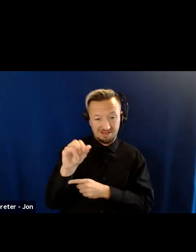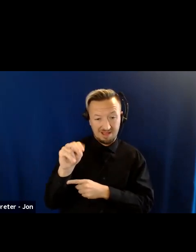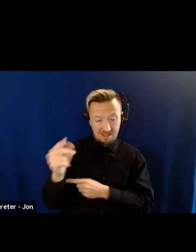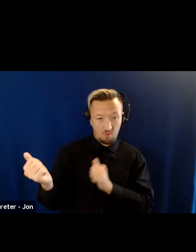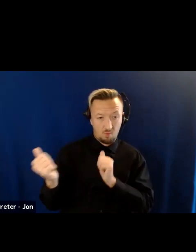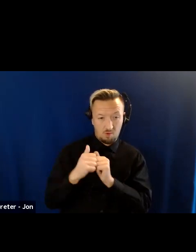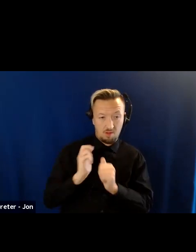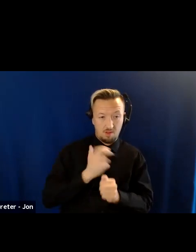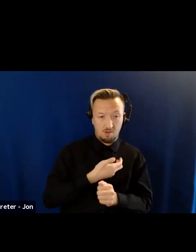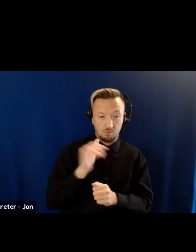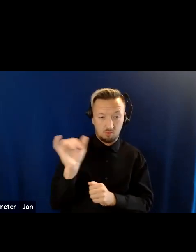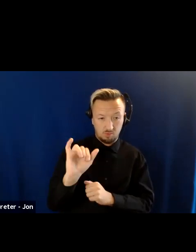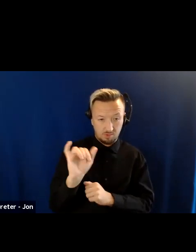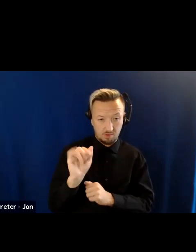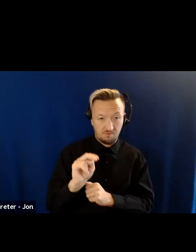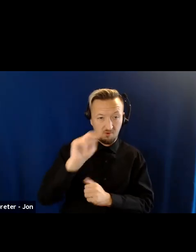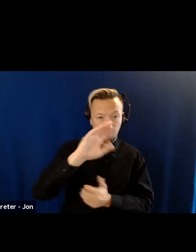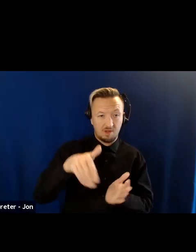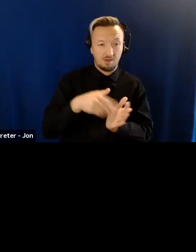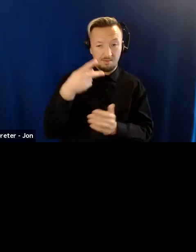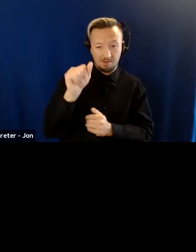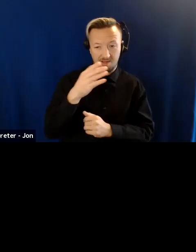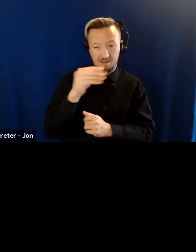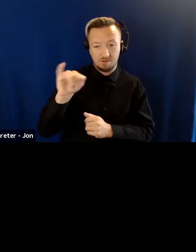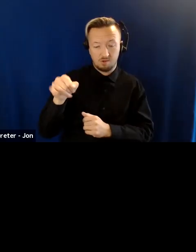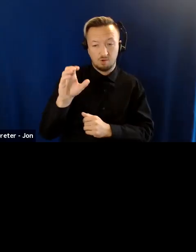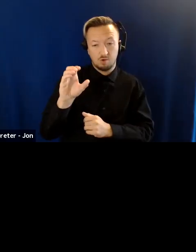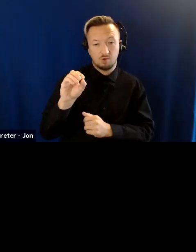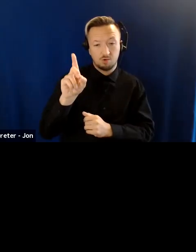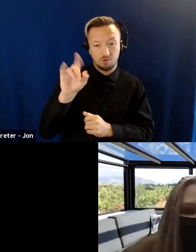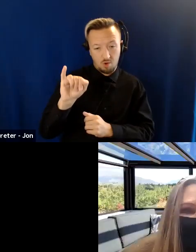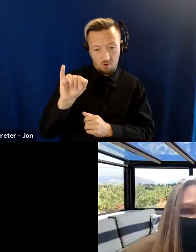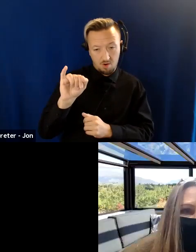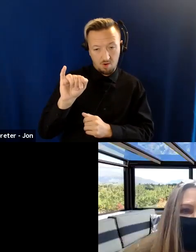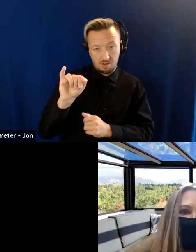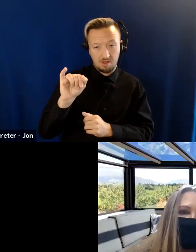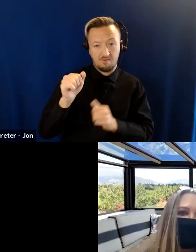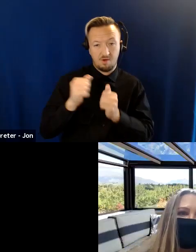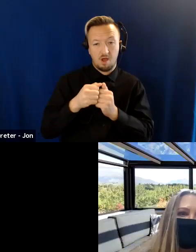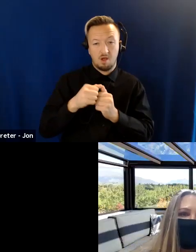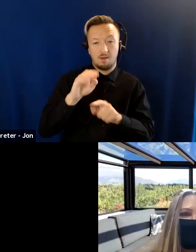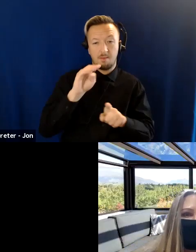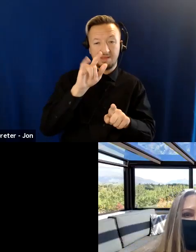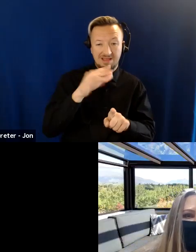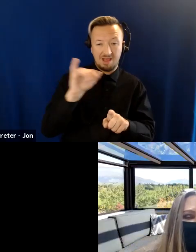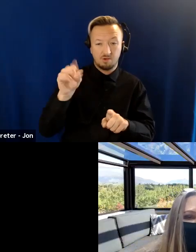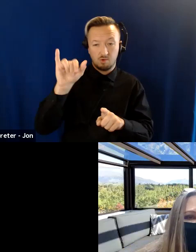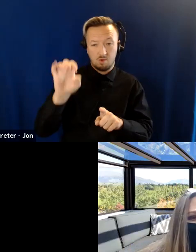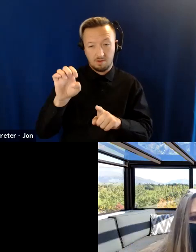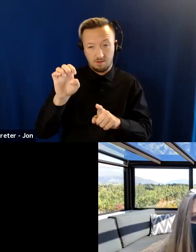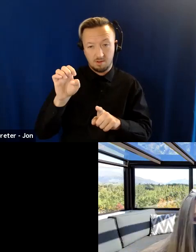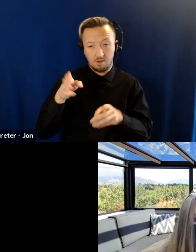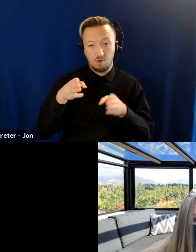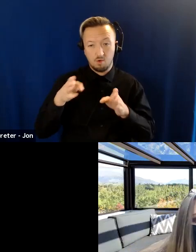Independent Living of North Central Pennsylvania, and Jody Bainey from Roads to Freedom as well. Marcy Roth, the CEO of the